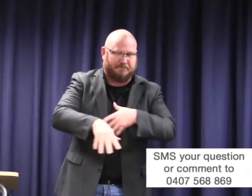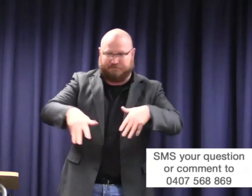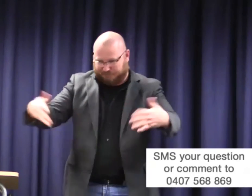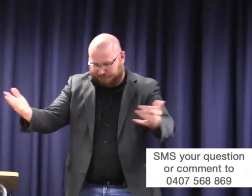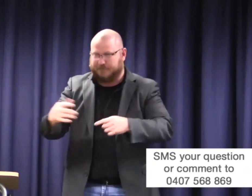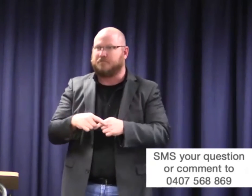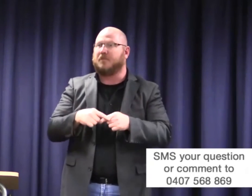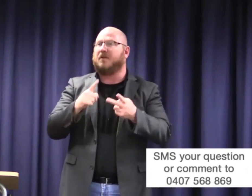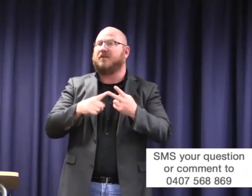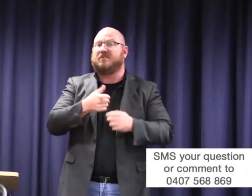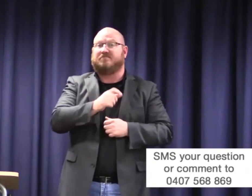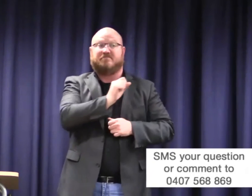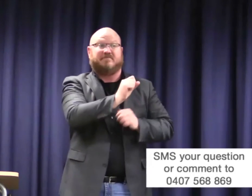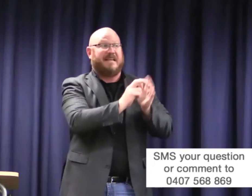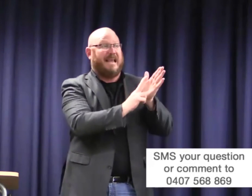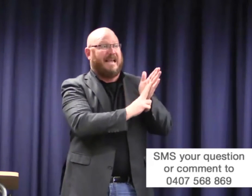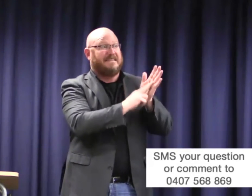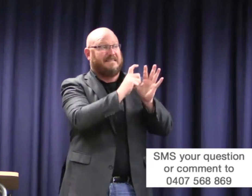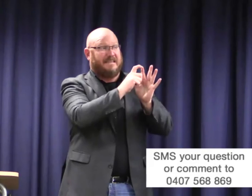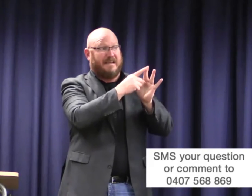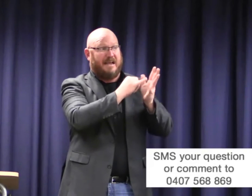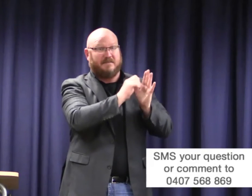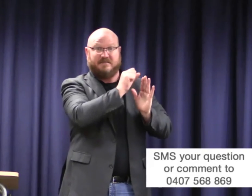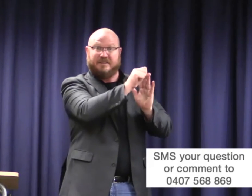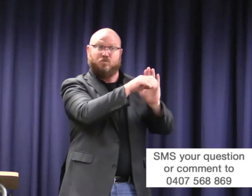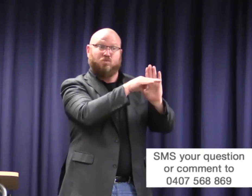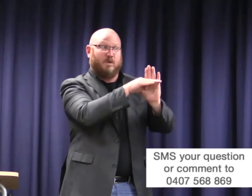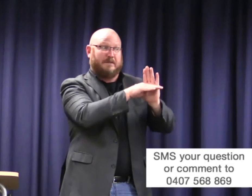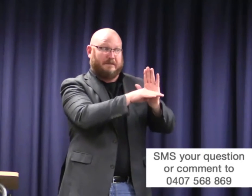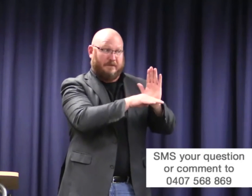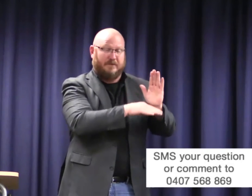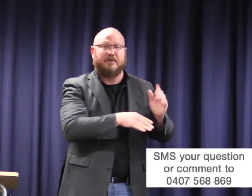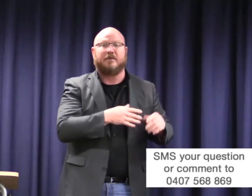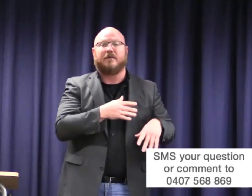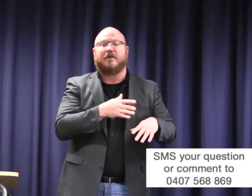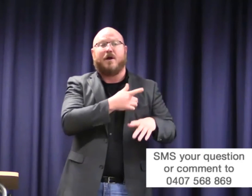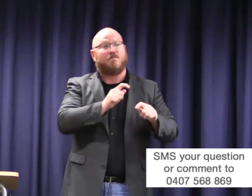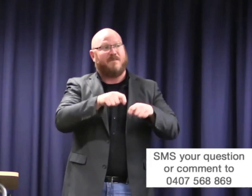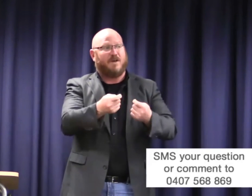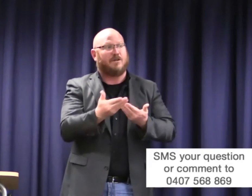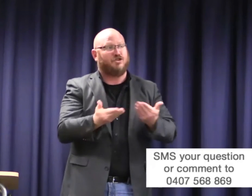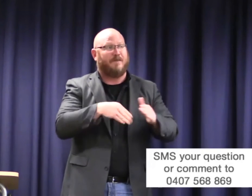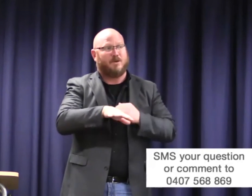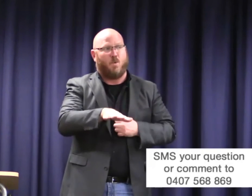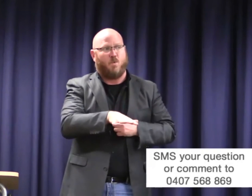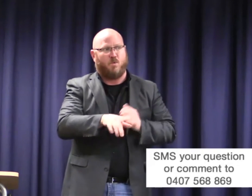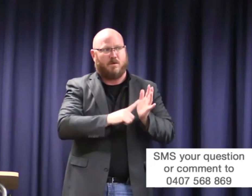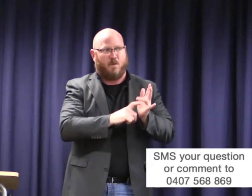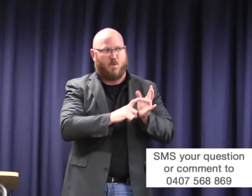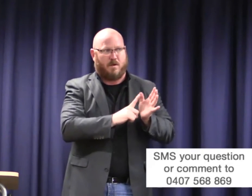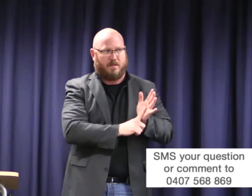quality internet connection. That's something I've also been lobbying the government about. According to the